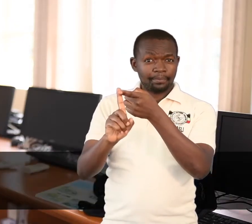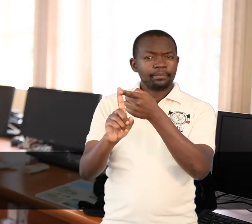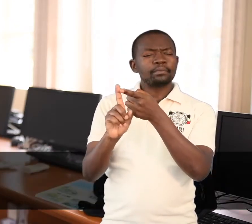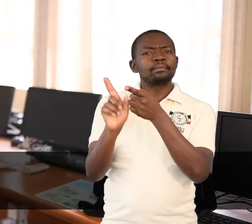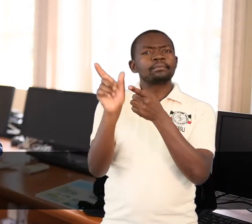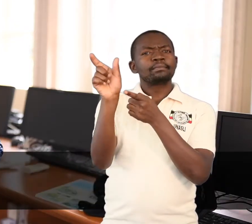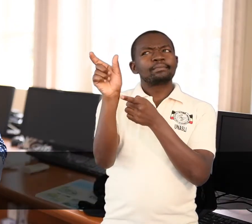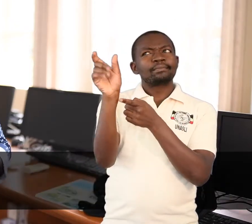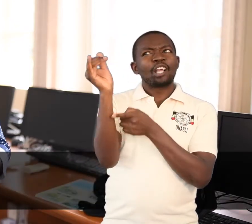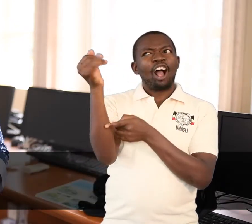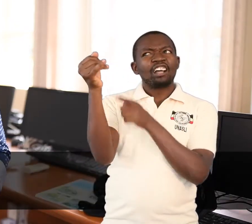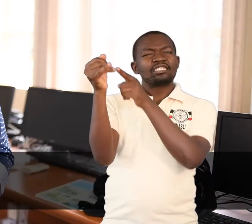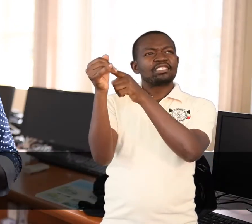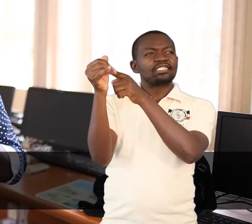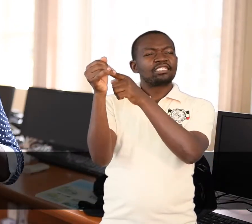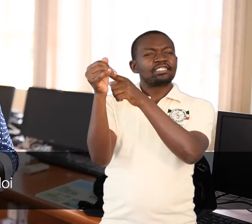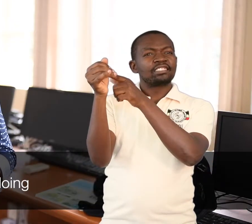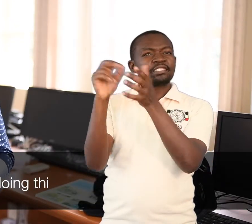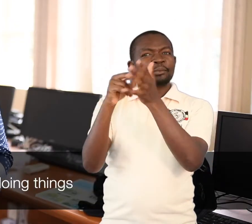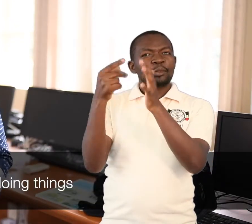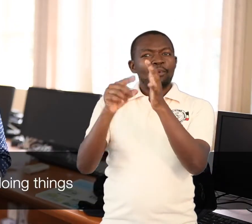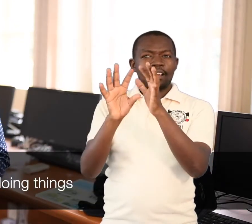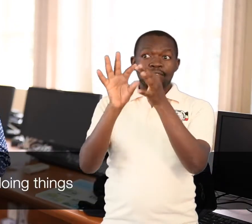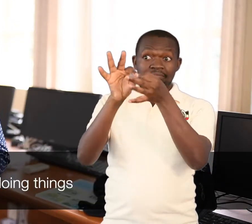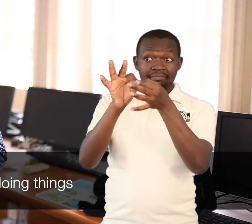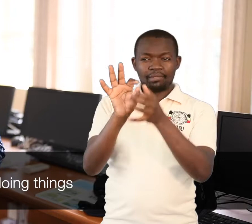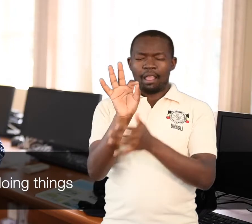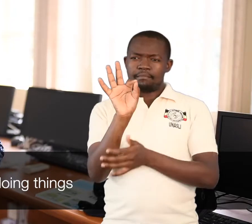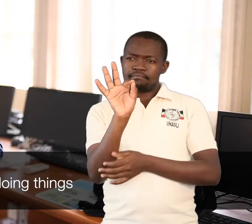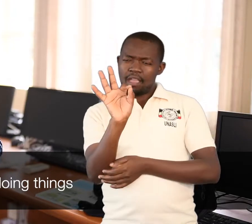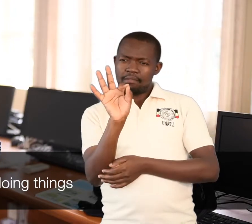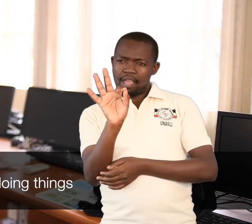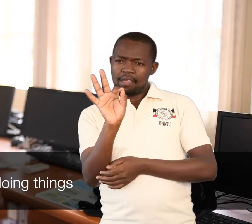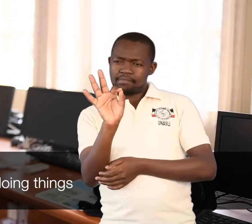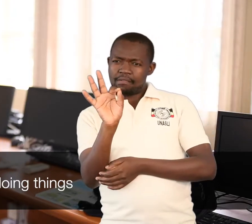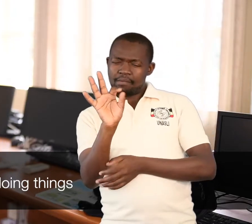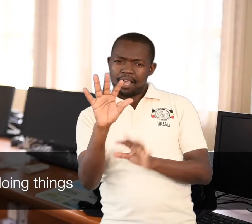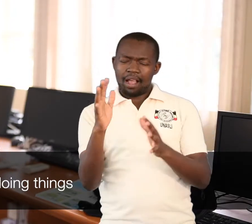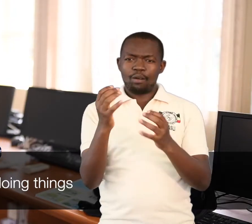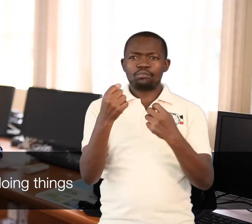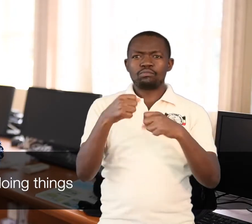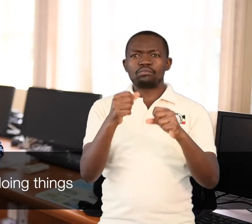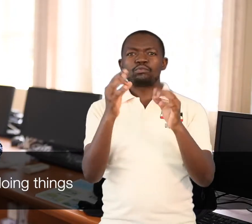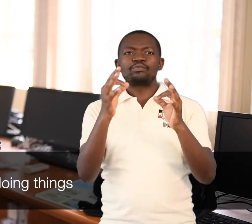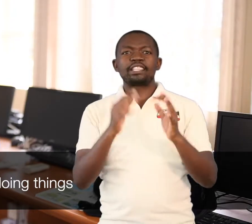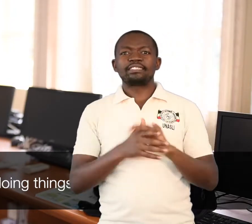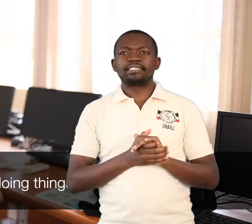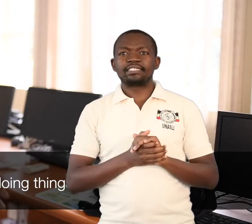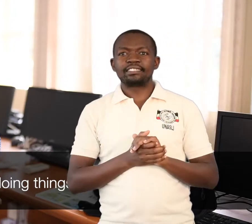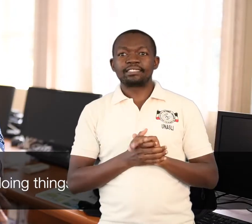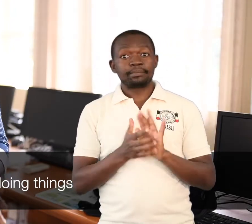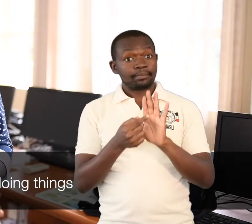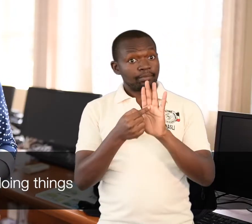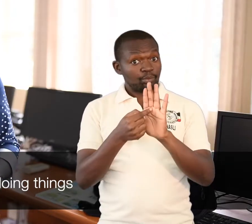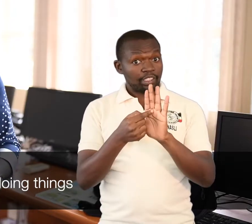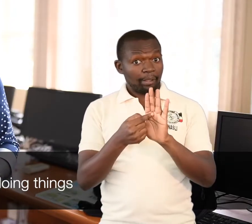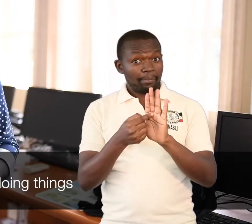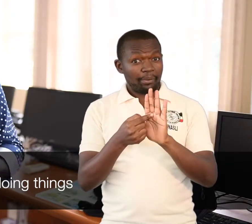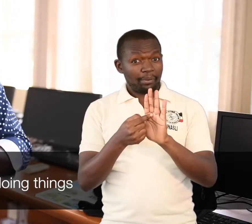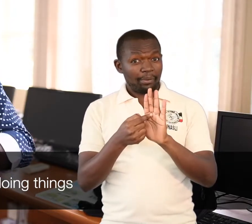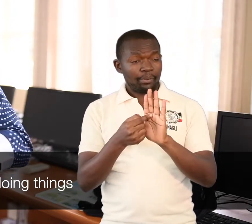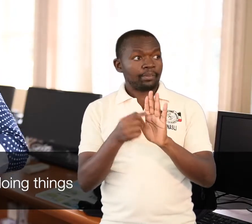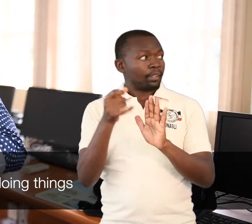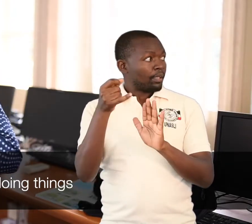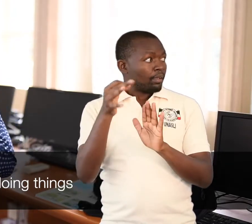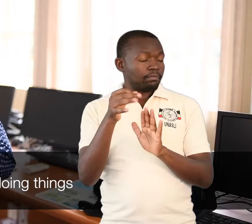art. It refers to a beautiful way of doing things. For example, if